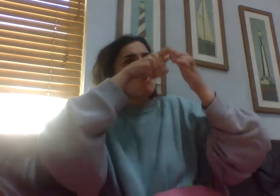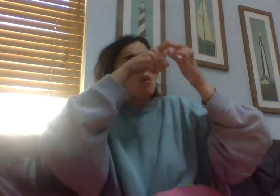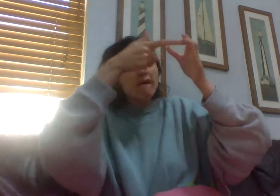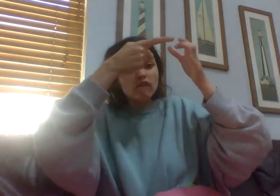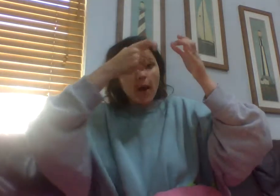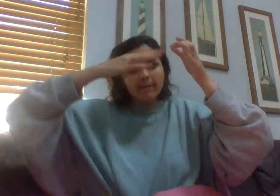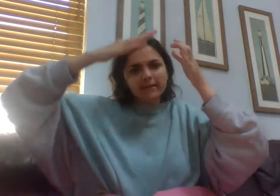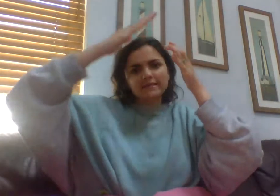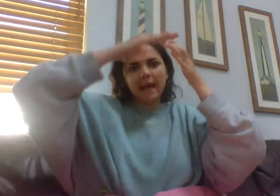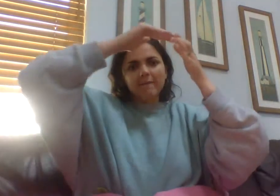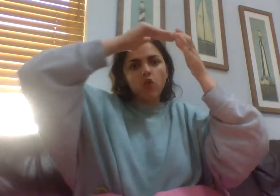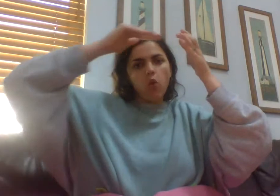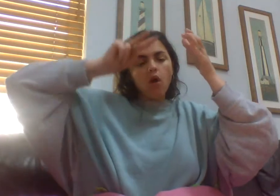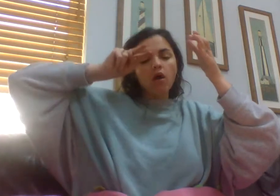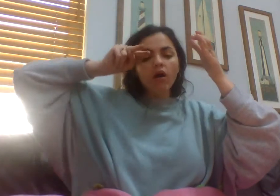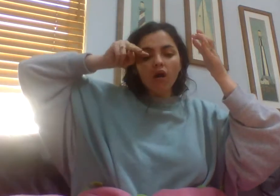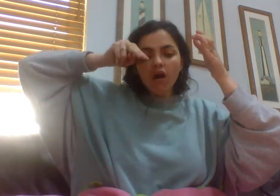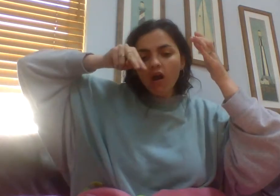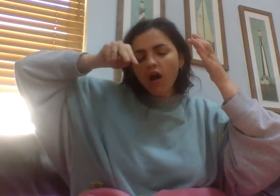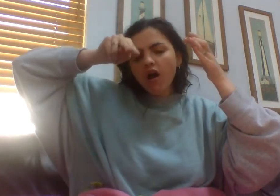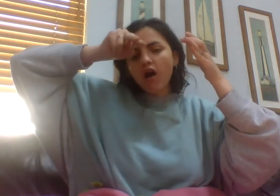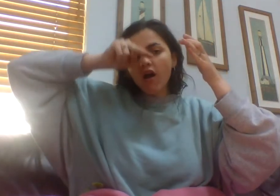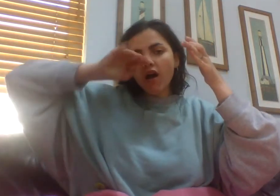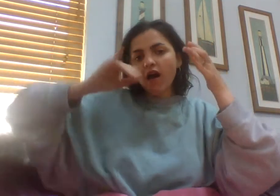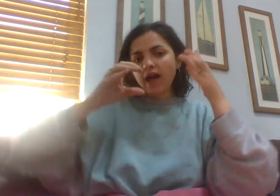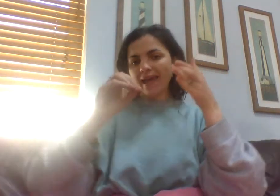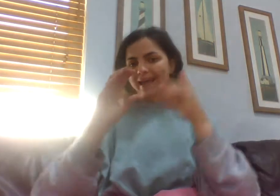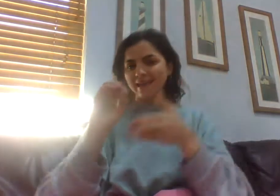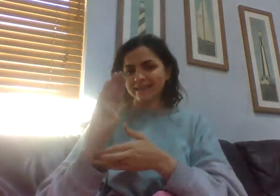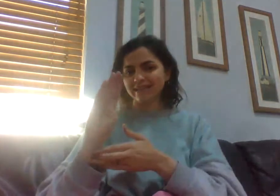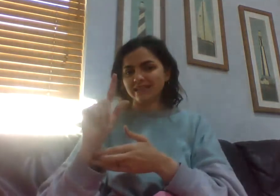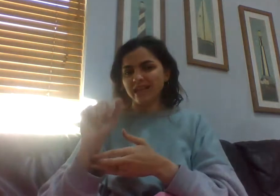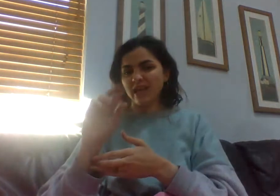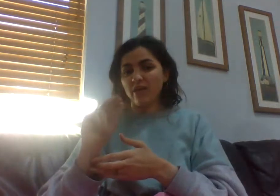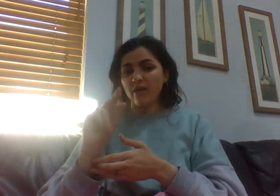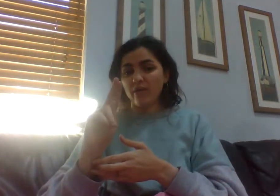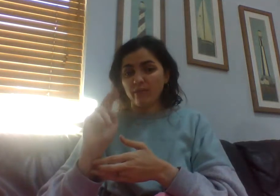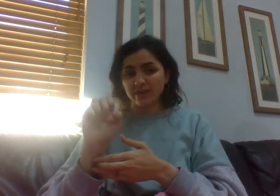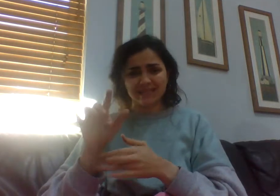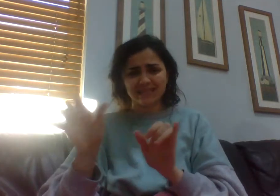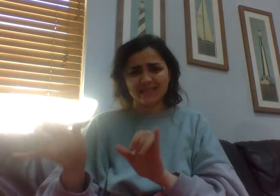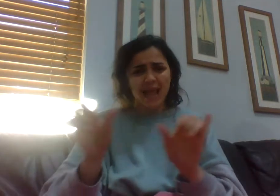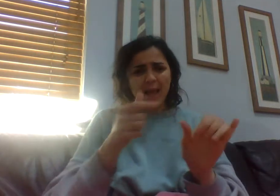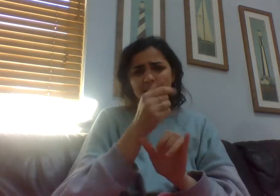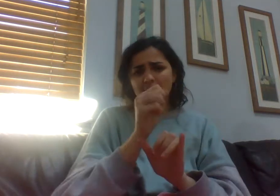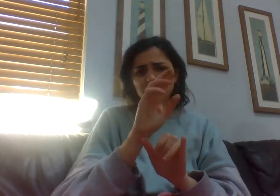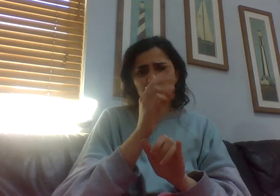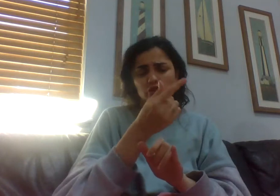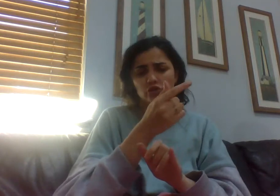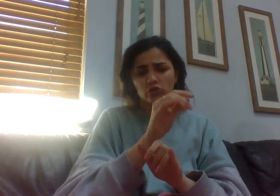in many ways, the same thing that she's doing, of giving this completely new visual code and painting